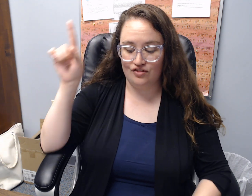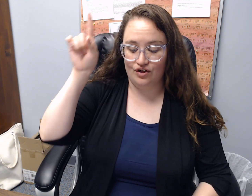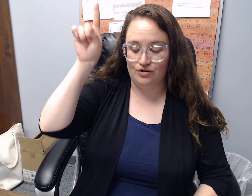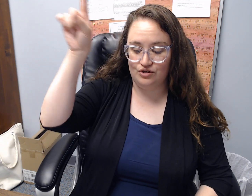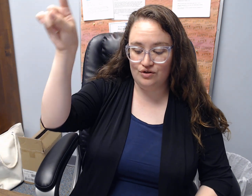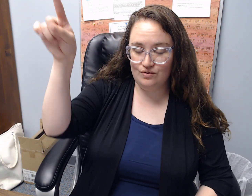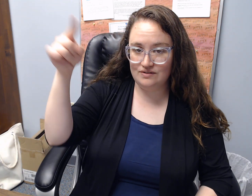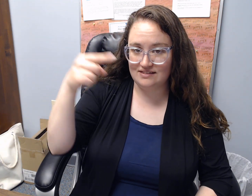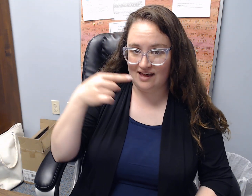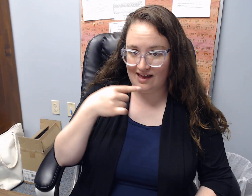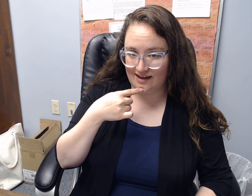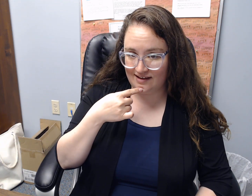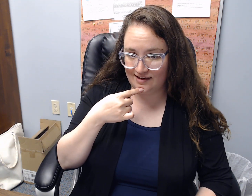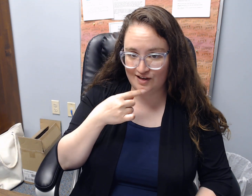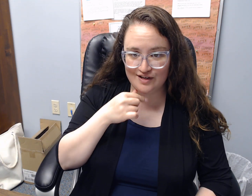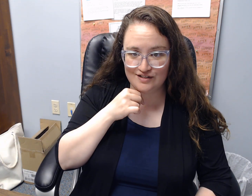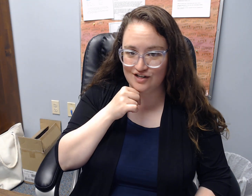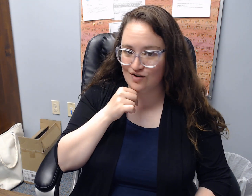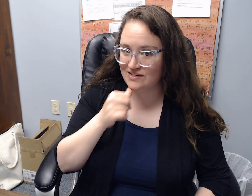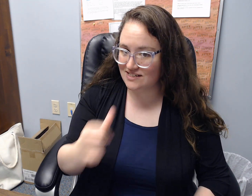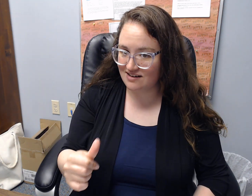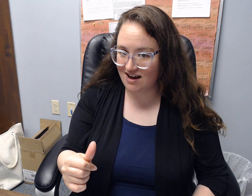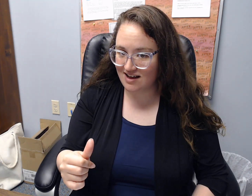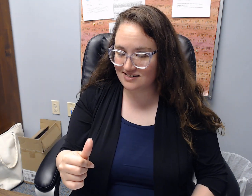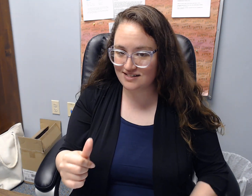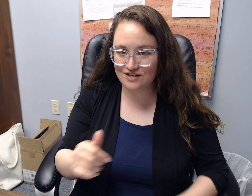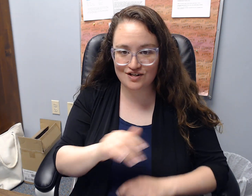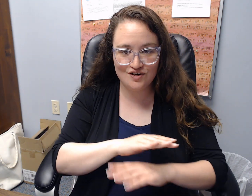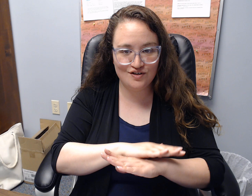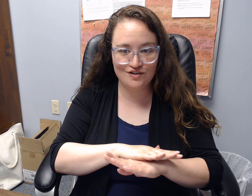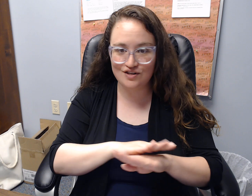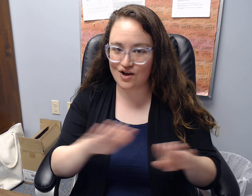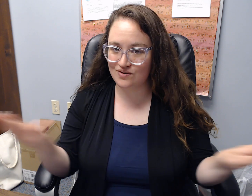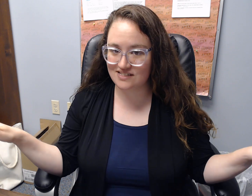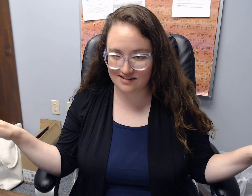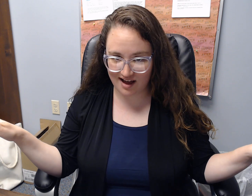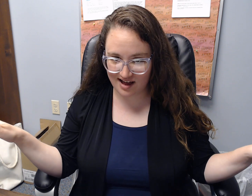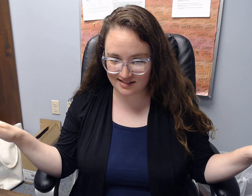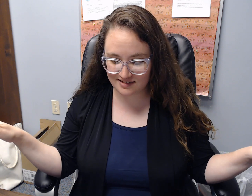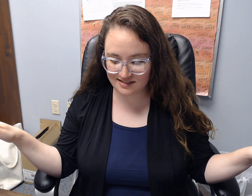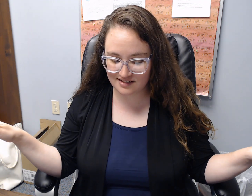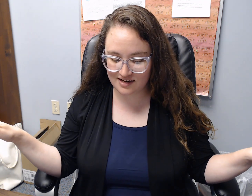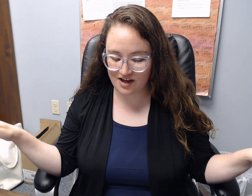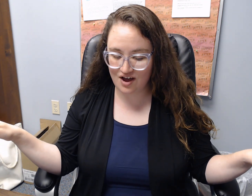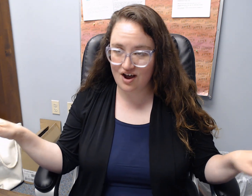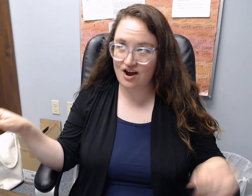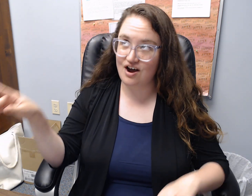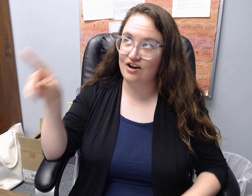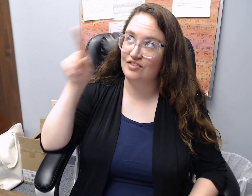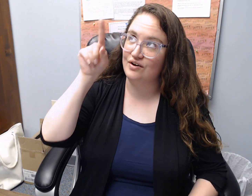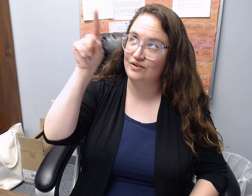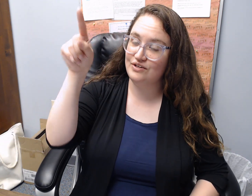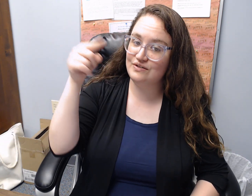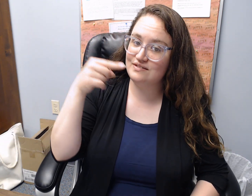although you say, no, it's not. No, it's not. Although you